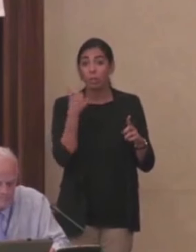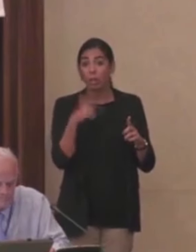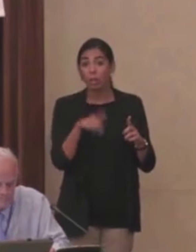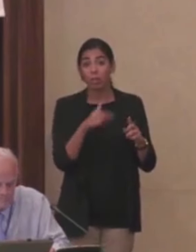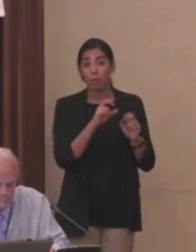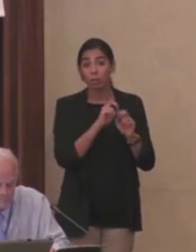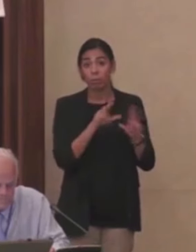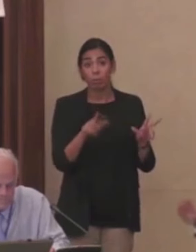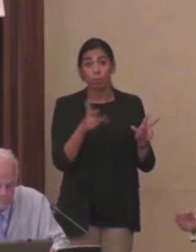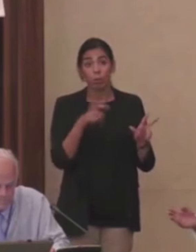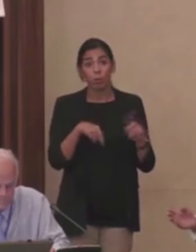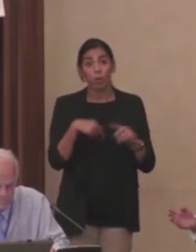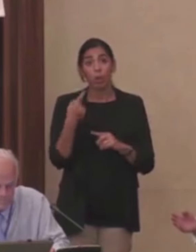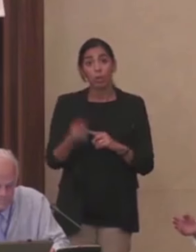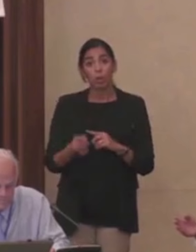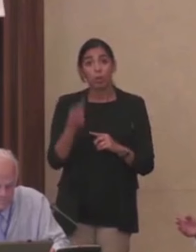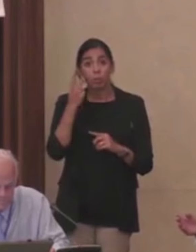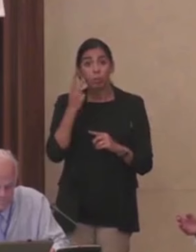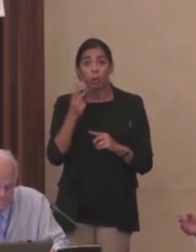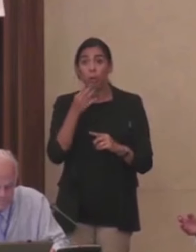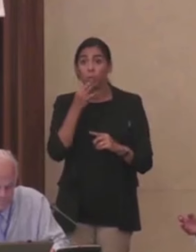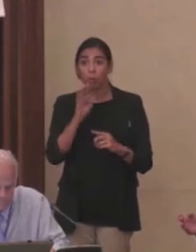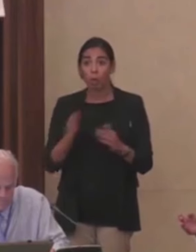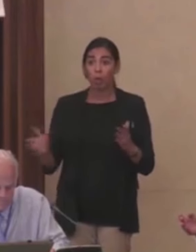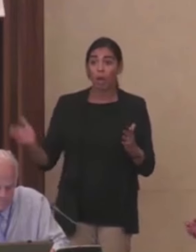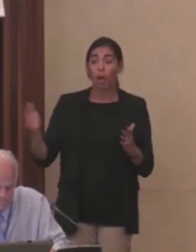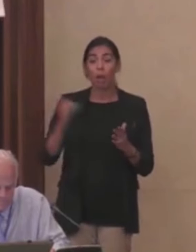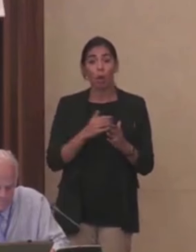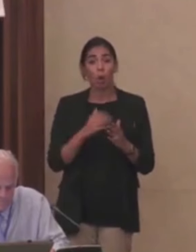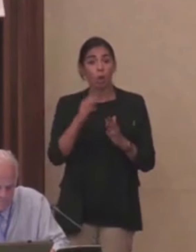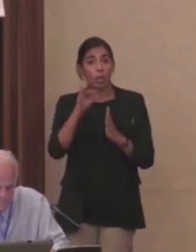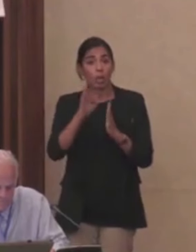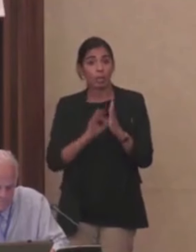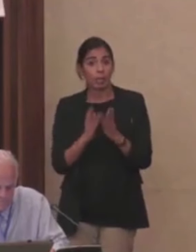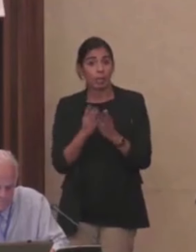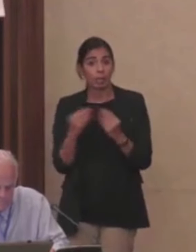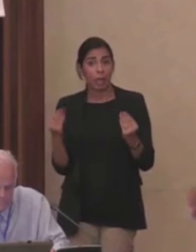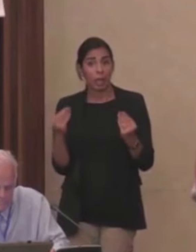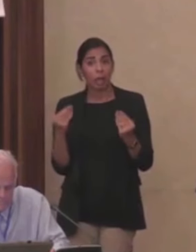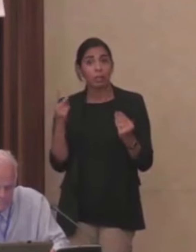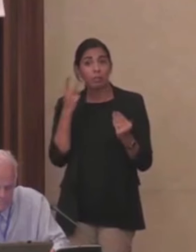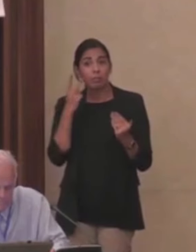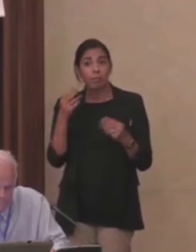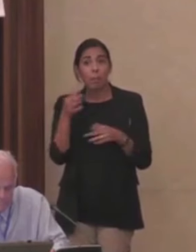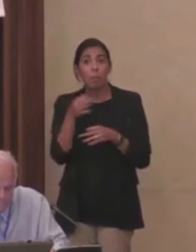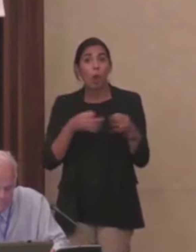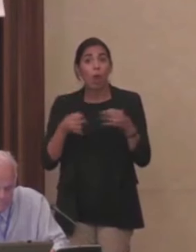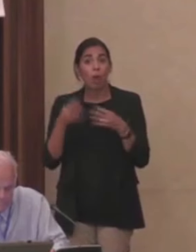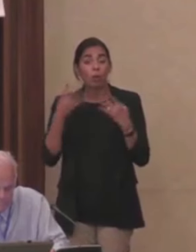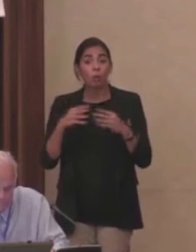double-blind trials, we will have the evidence of the work of molecules,